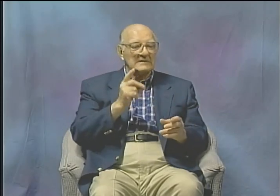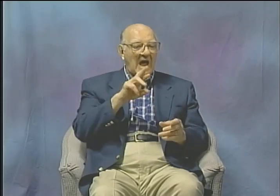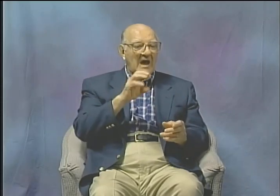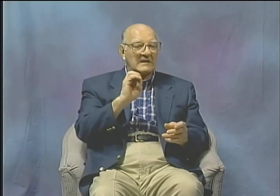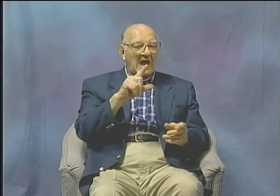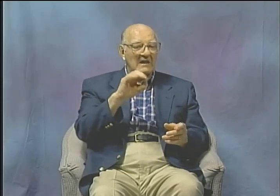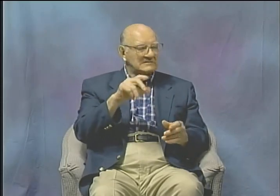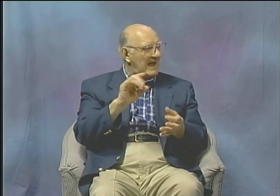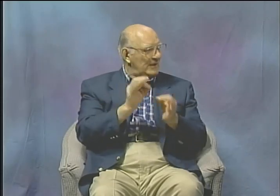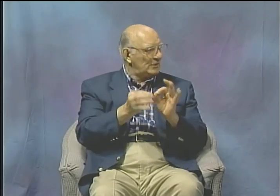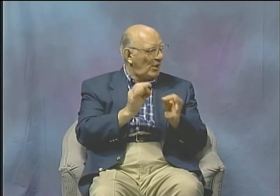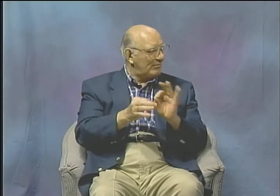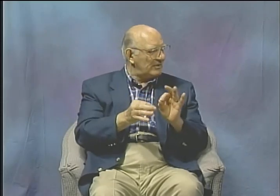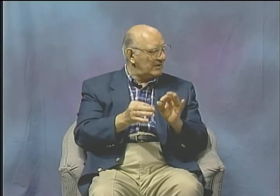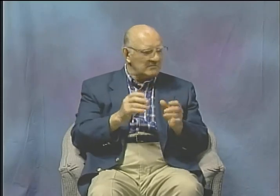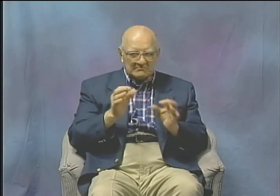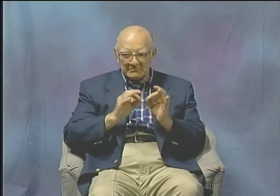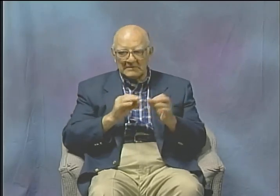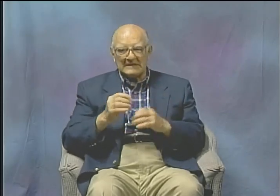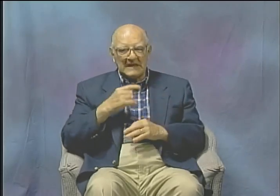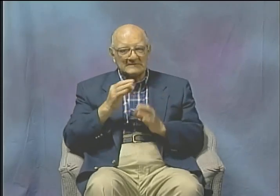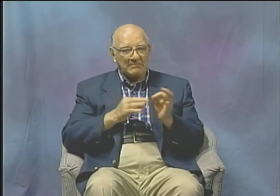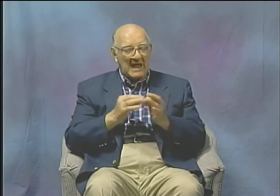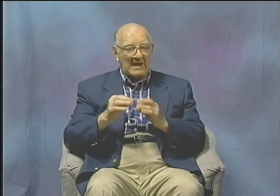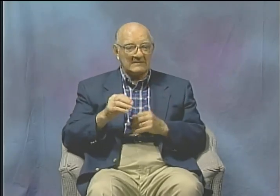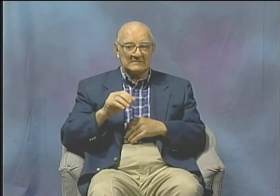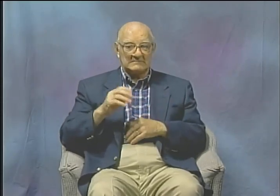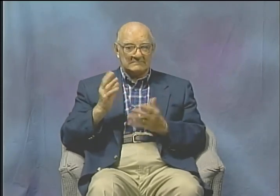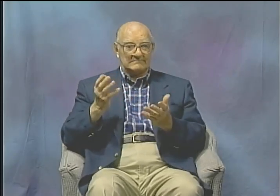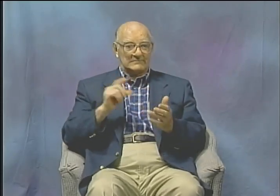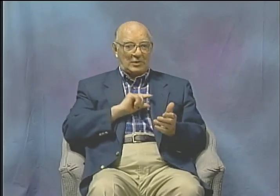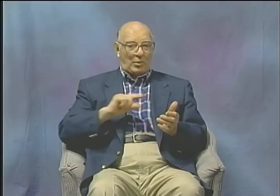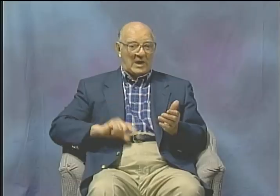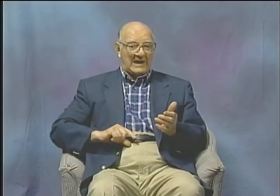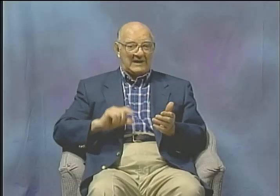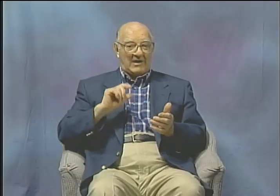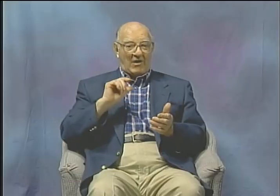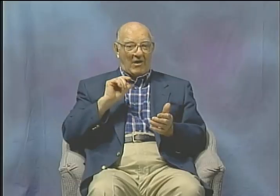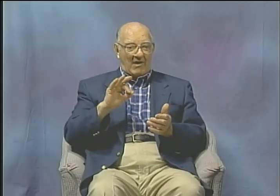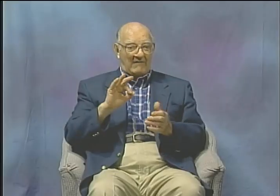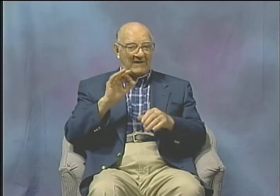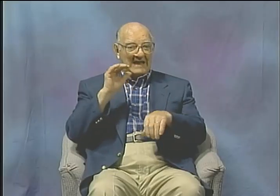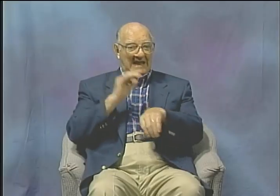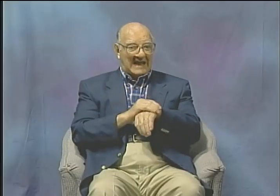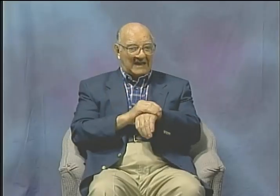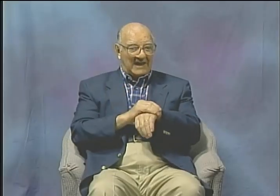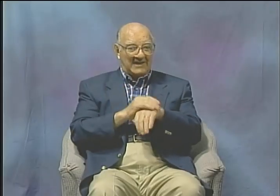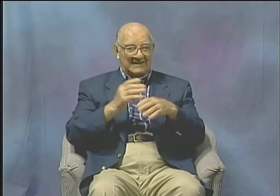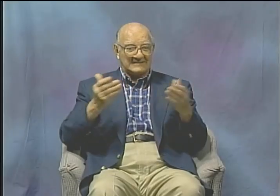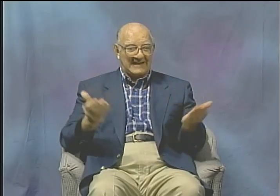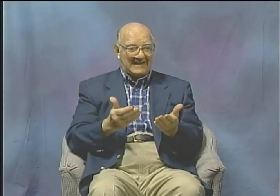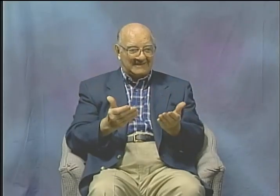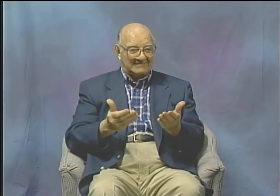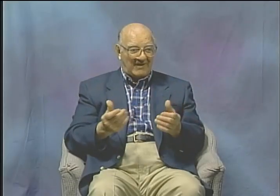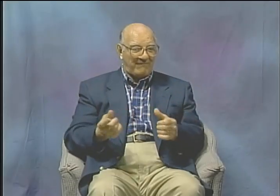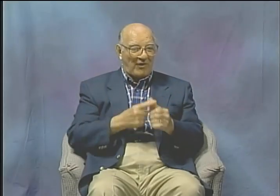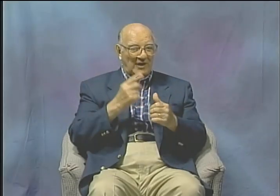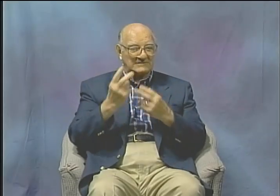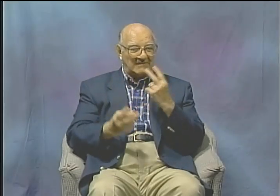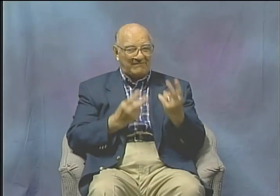Dr. Elstad interpreted. He explained, the Queen of England is here, her first